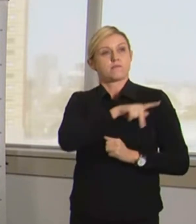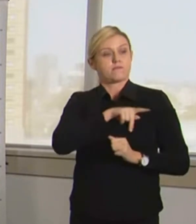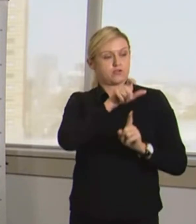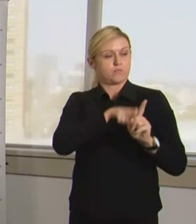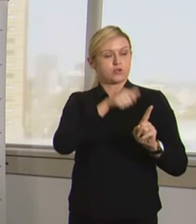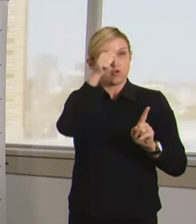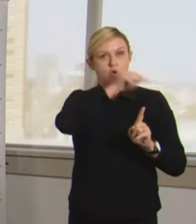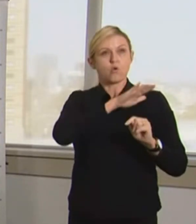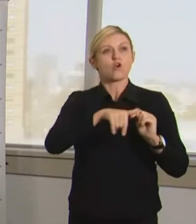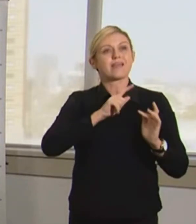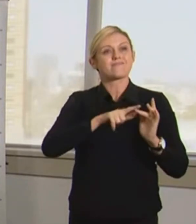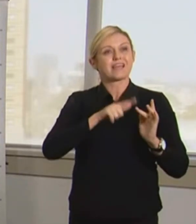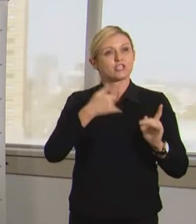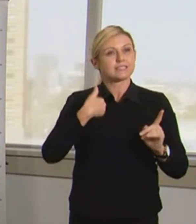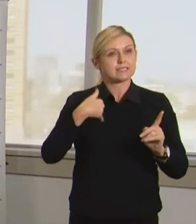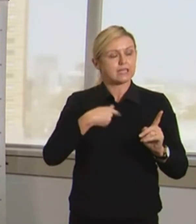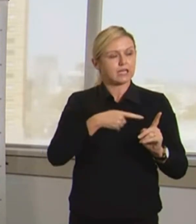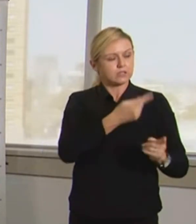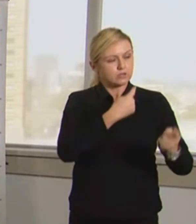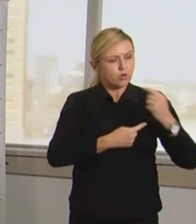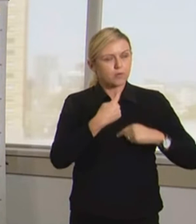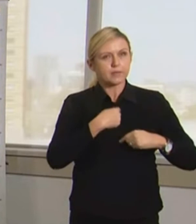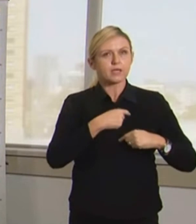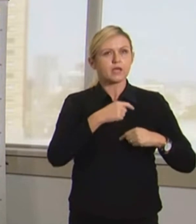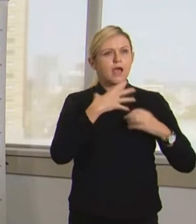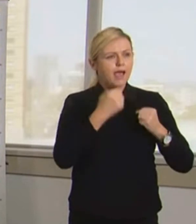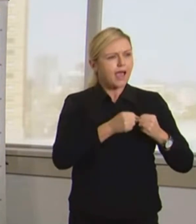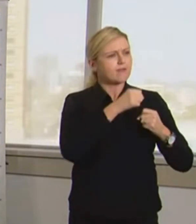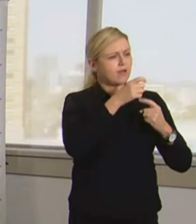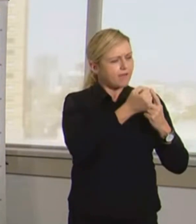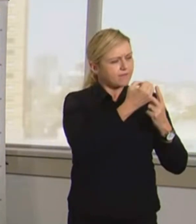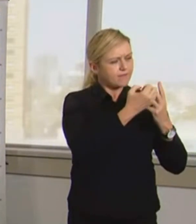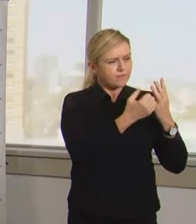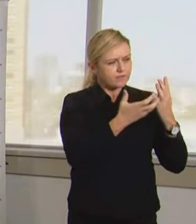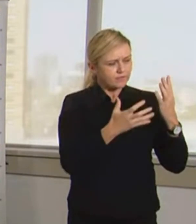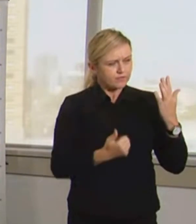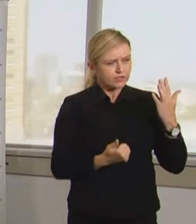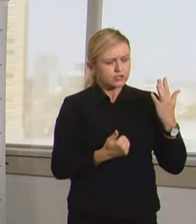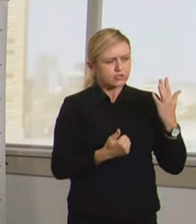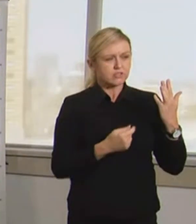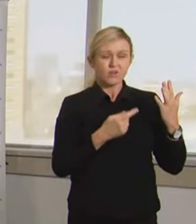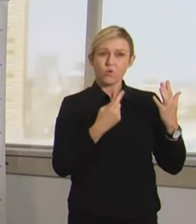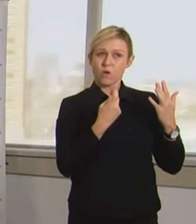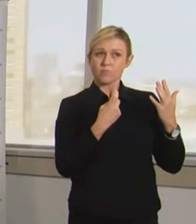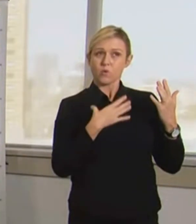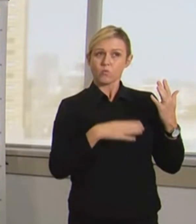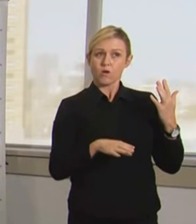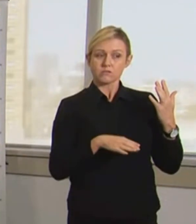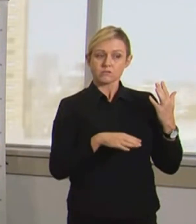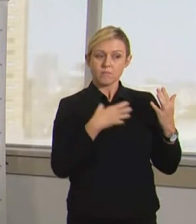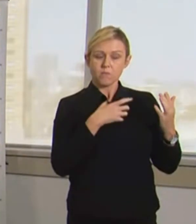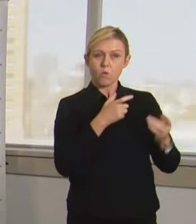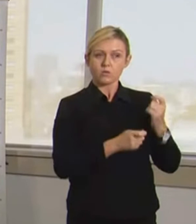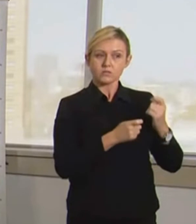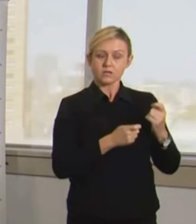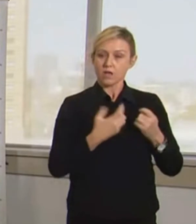done everything short of this. And so if they have now got the capacity, if we have as a health system here in New South Wales,